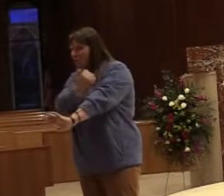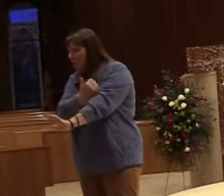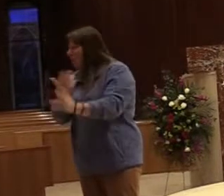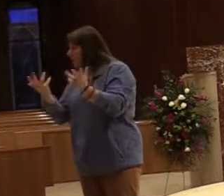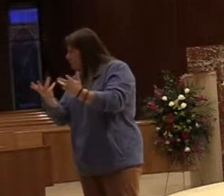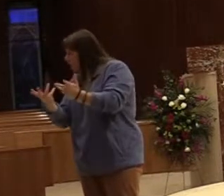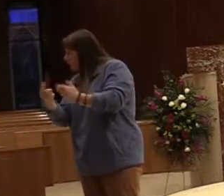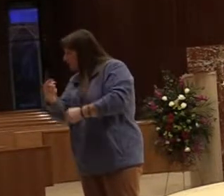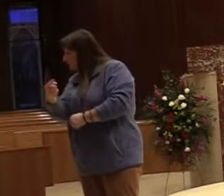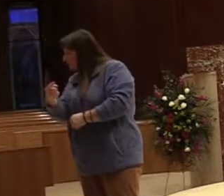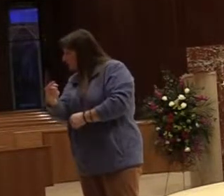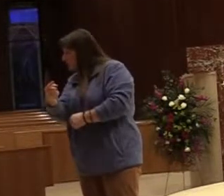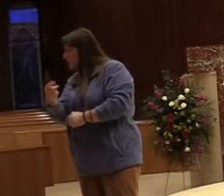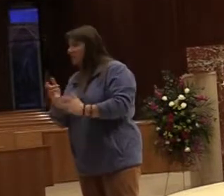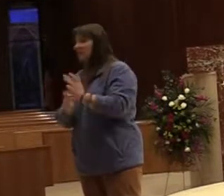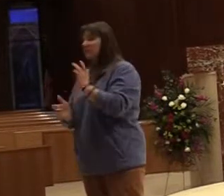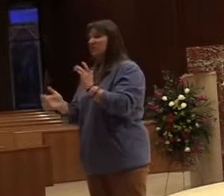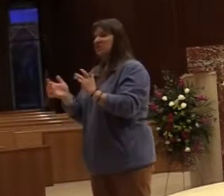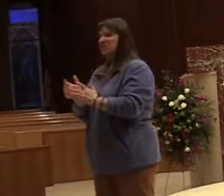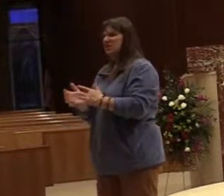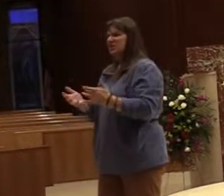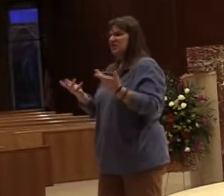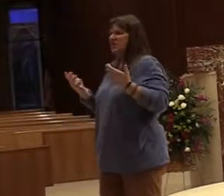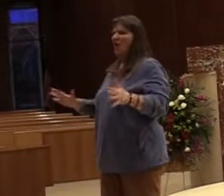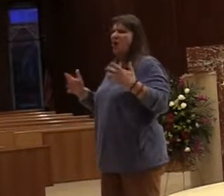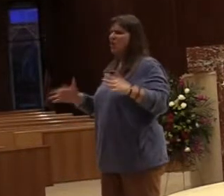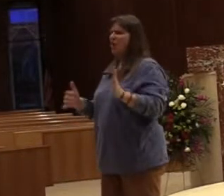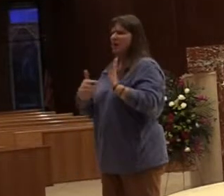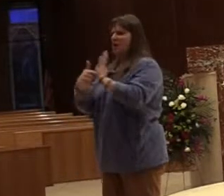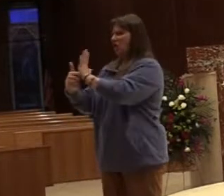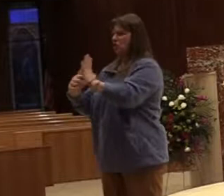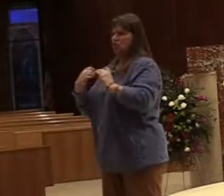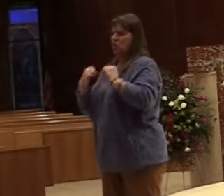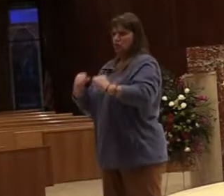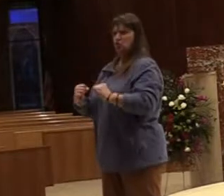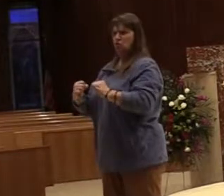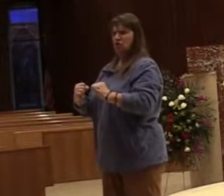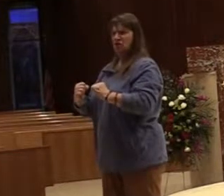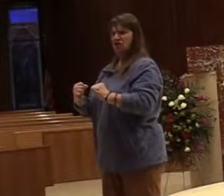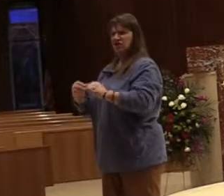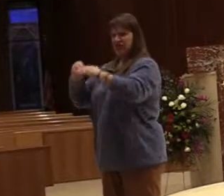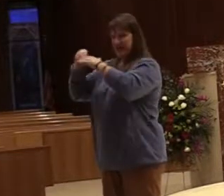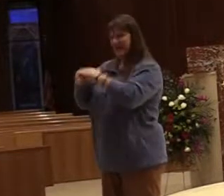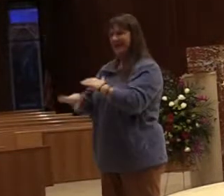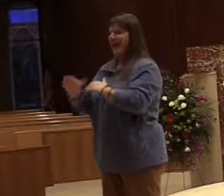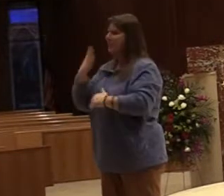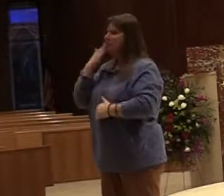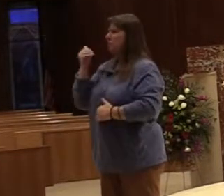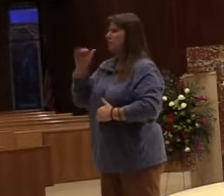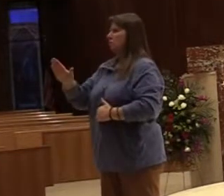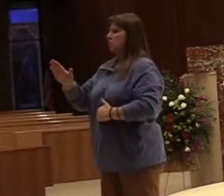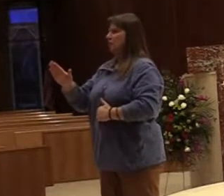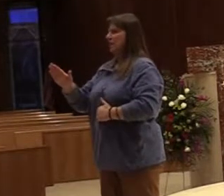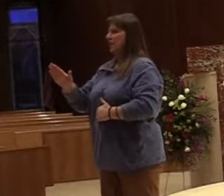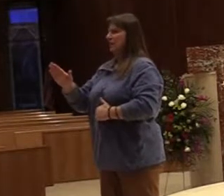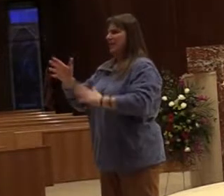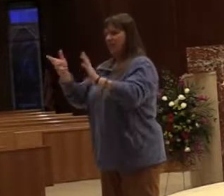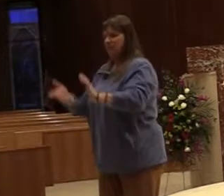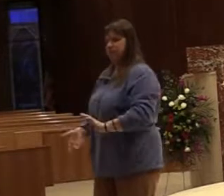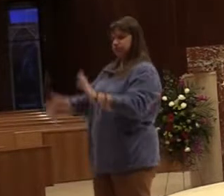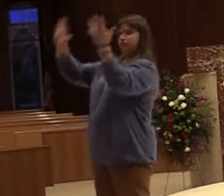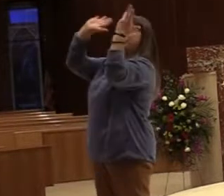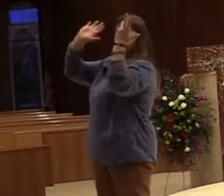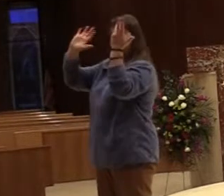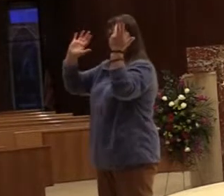things?" Jesus already has shown great courage by going into Jerusalem, kind of overthrowing the religious